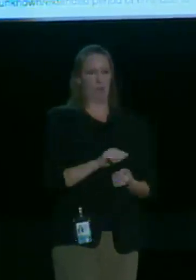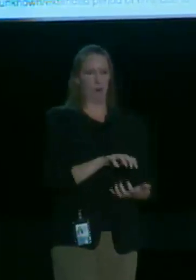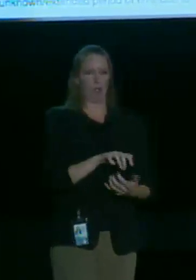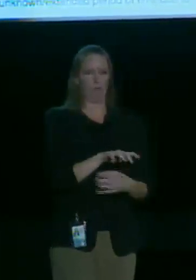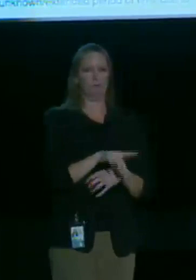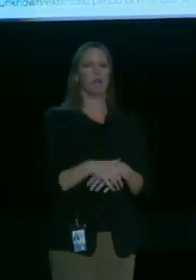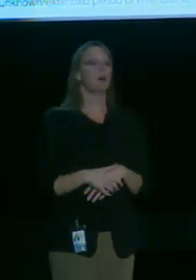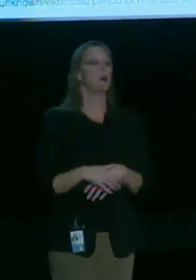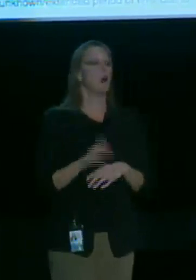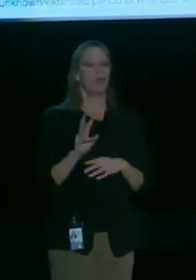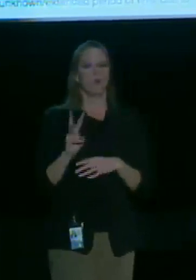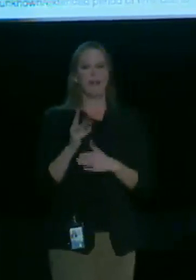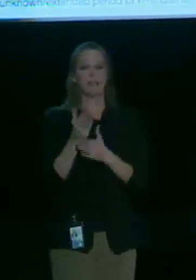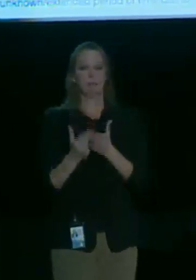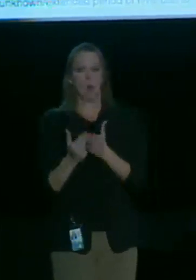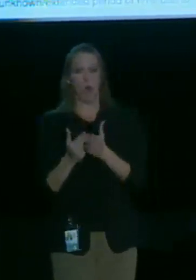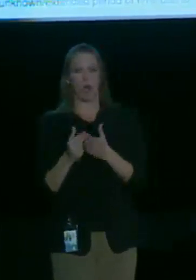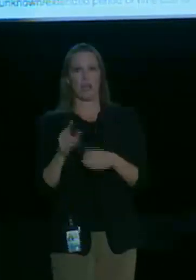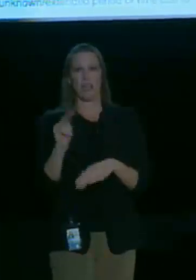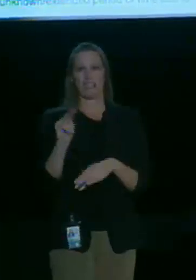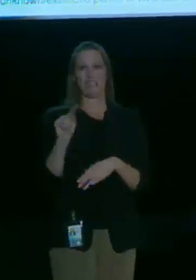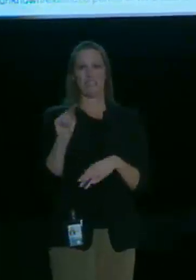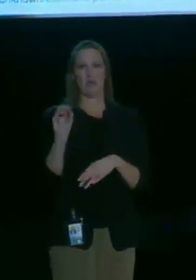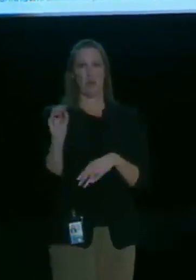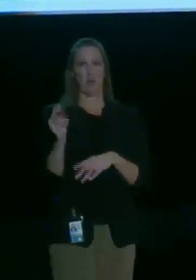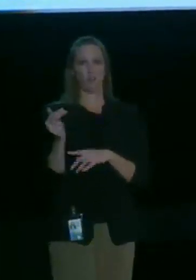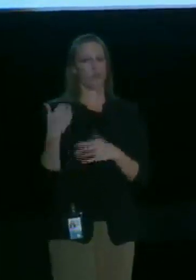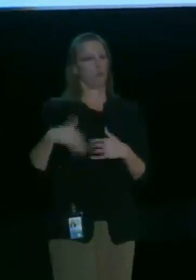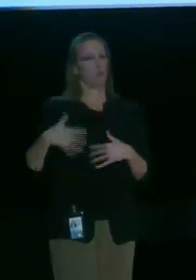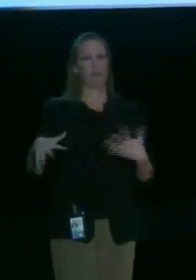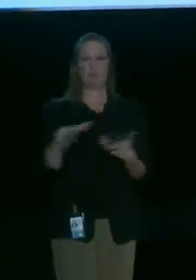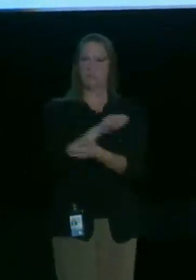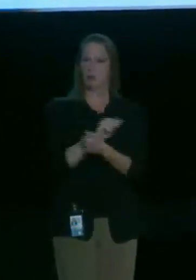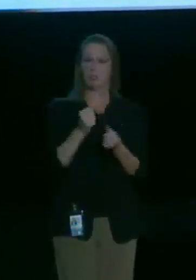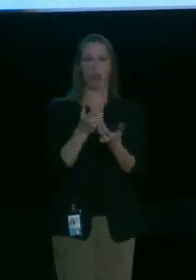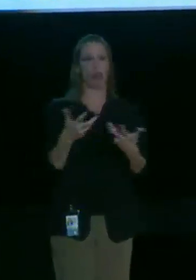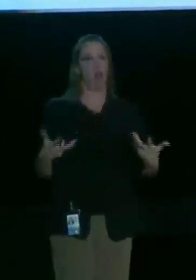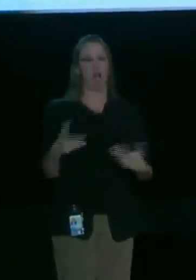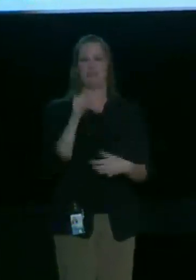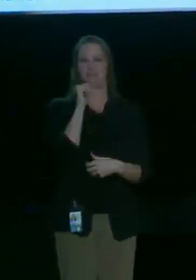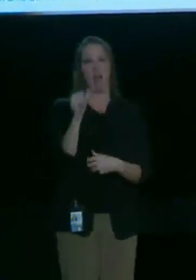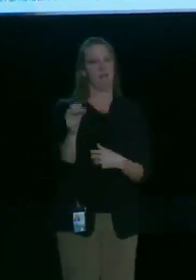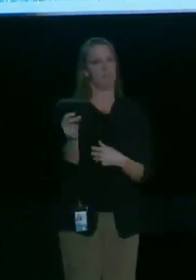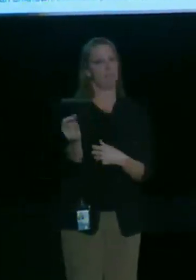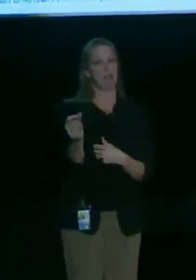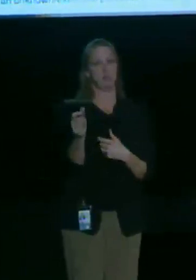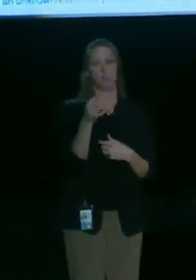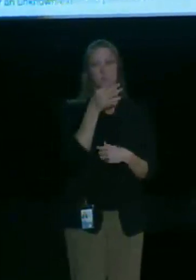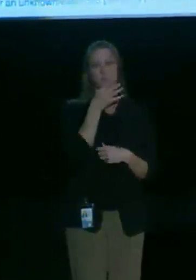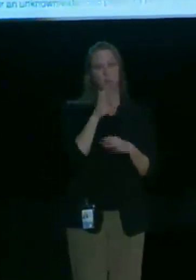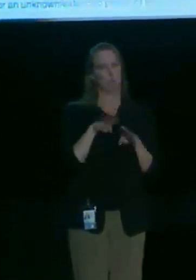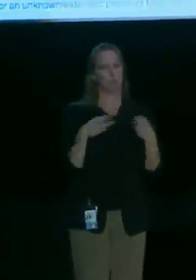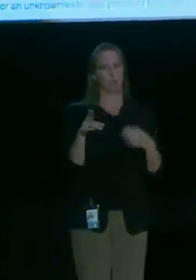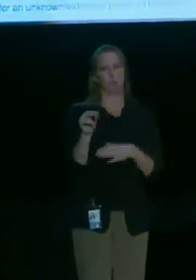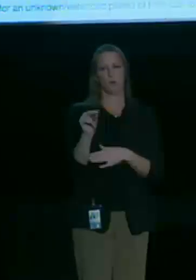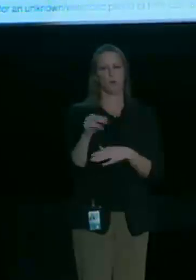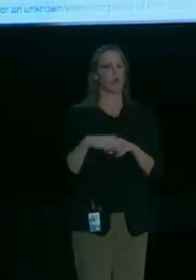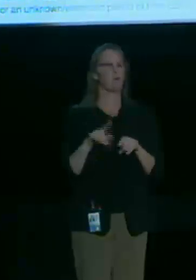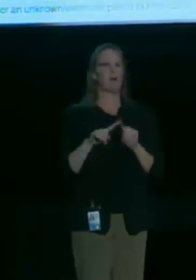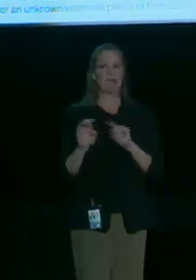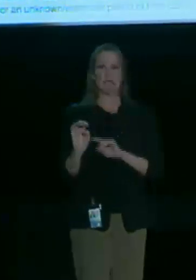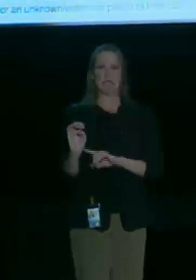westernmost portion of MTO 14 has sustained some pretty heavy damage and will not be open immediately. But the eastern part of this